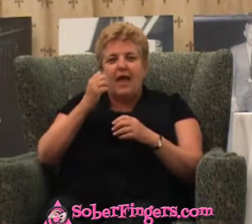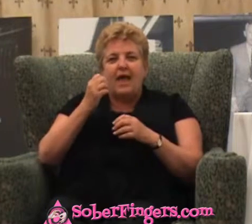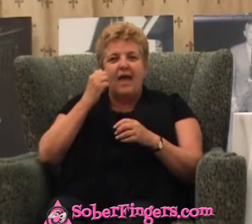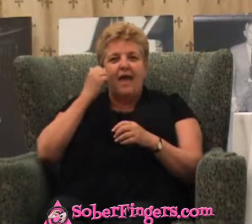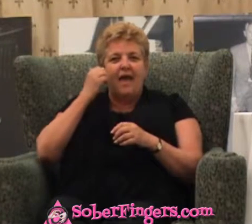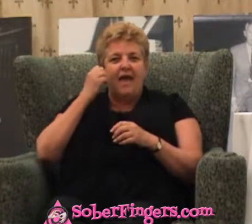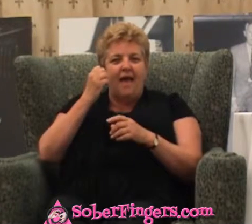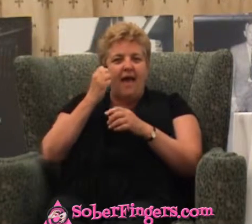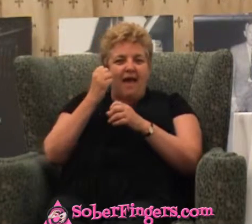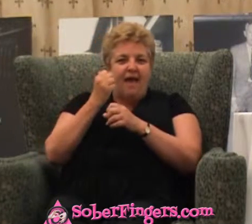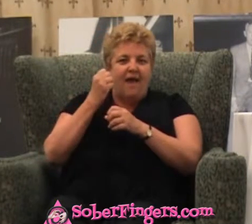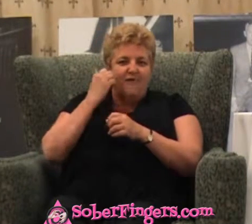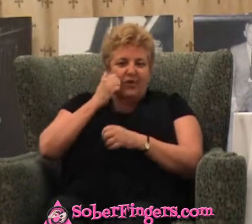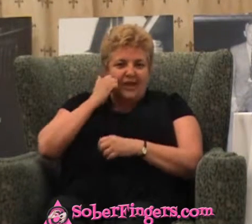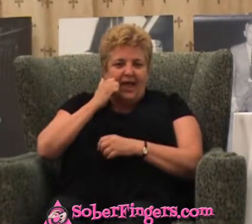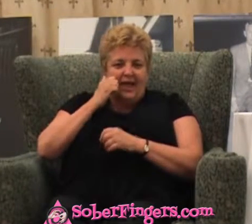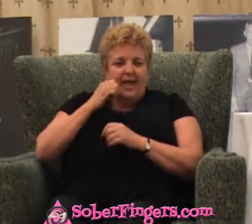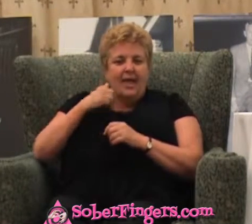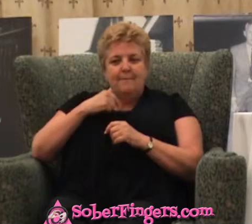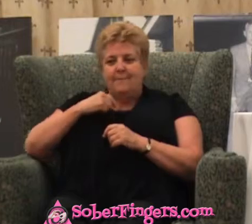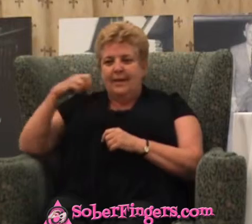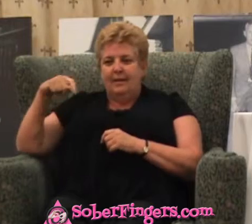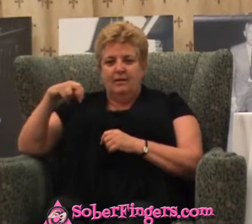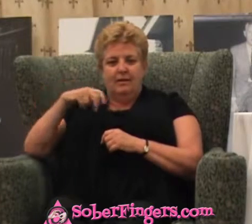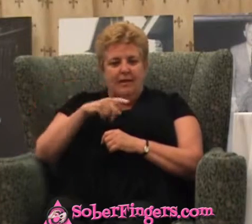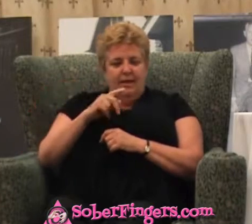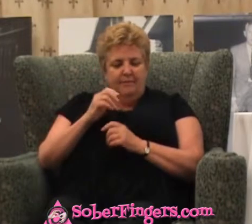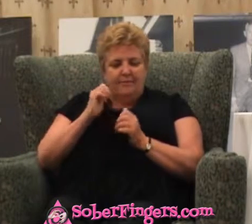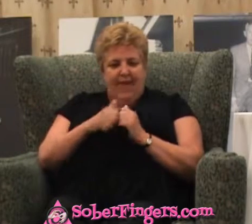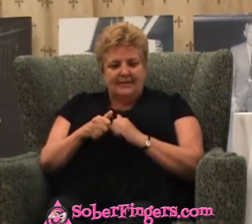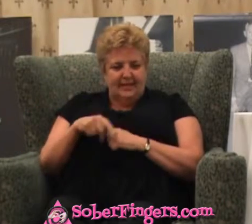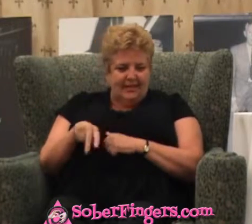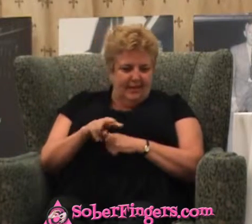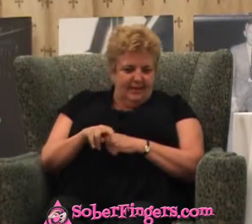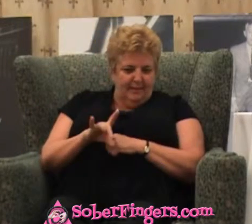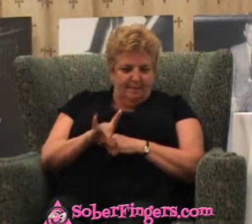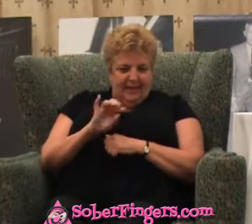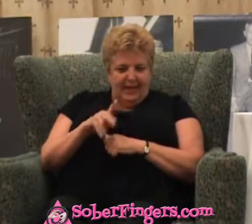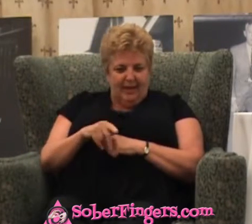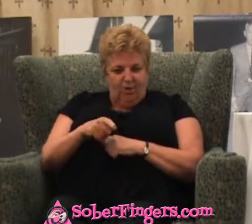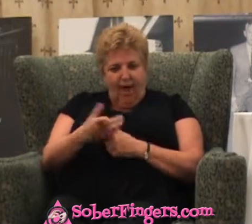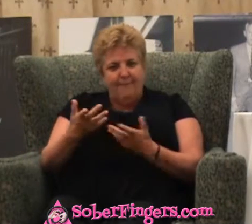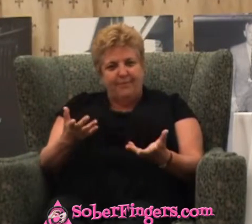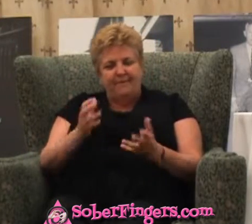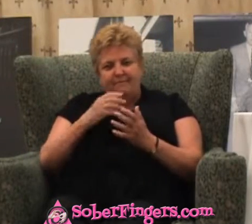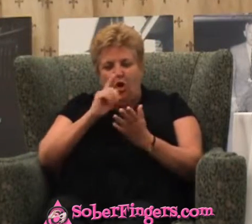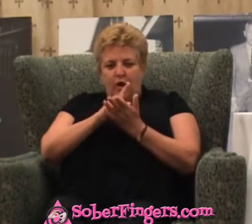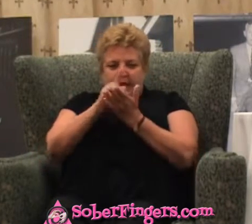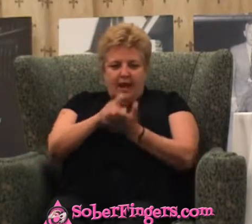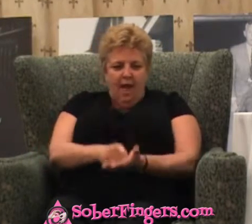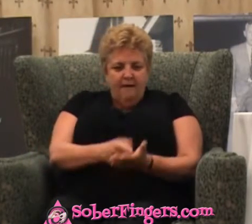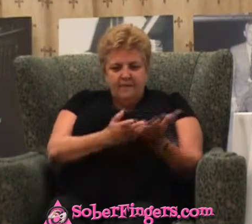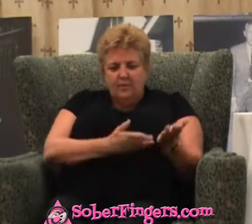the dogs. Me passing by and falling in love with her and taking her home. So if this God, this